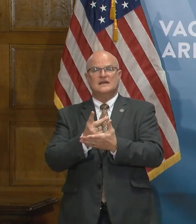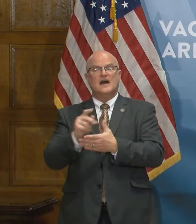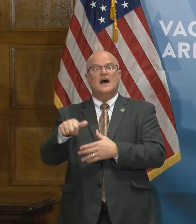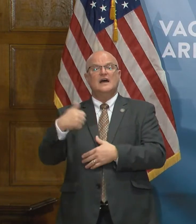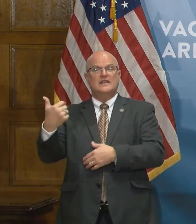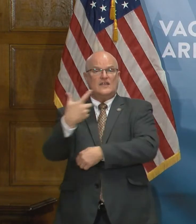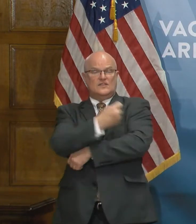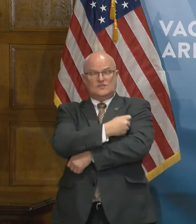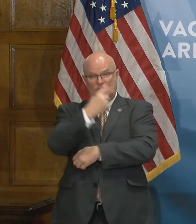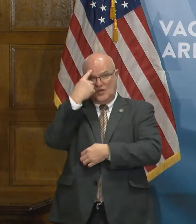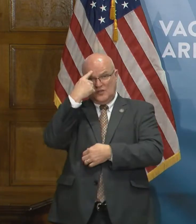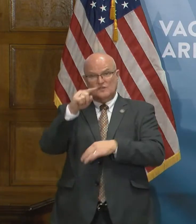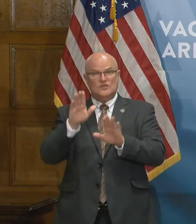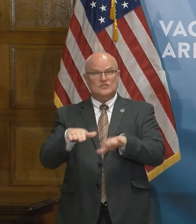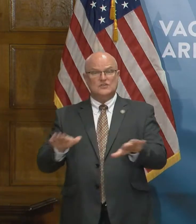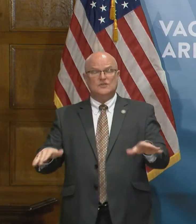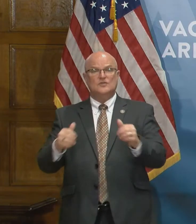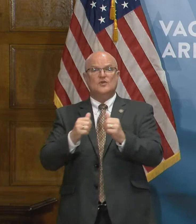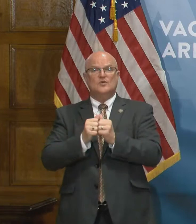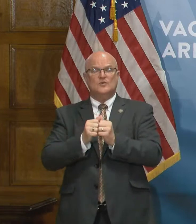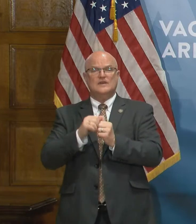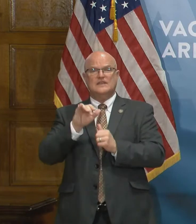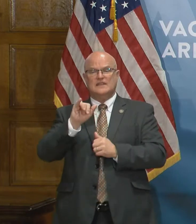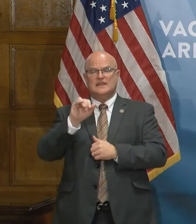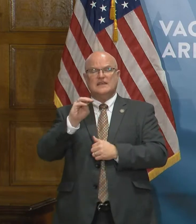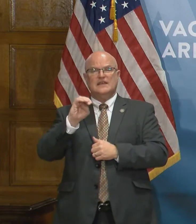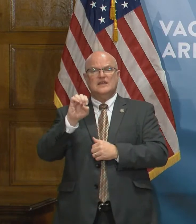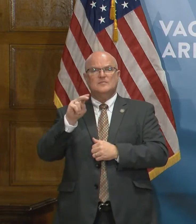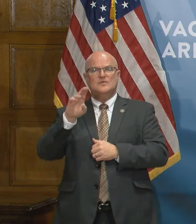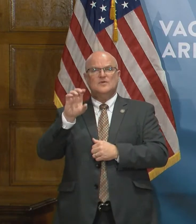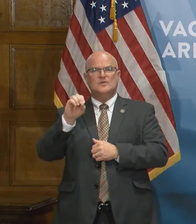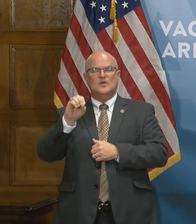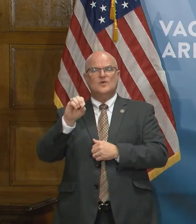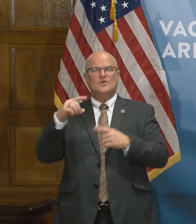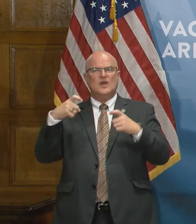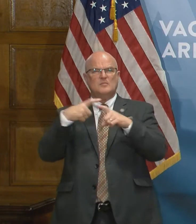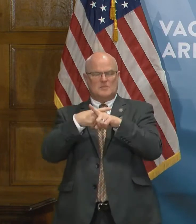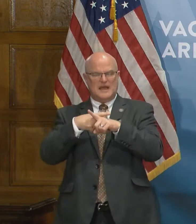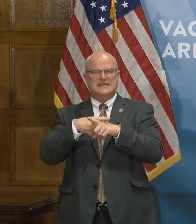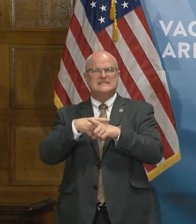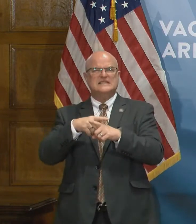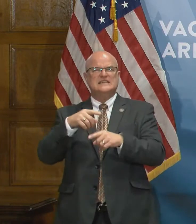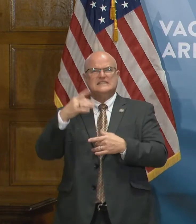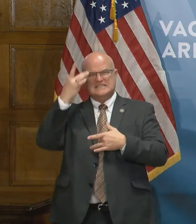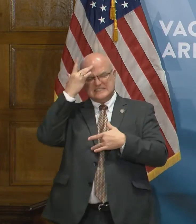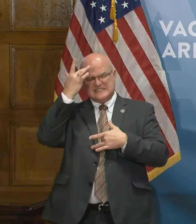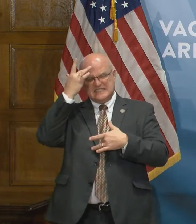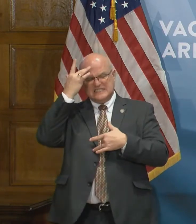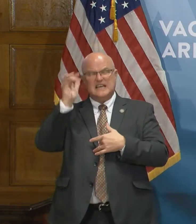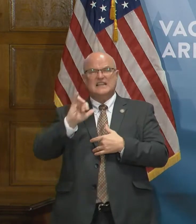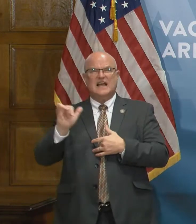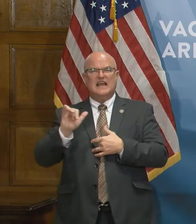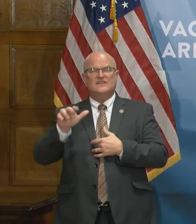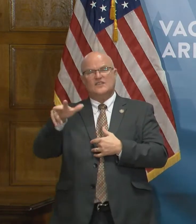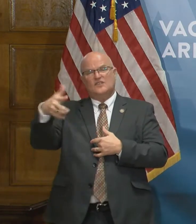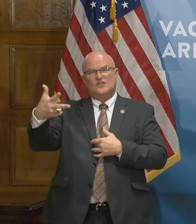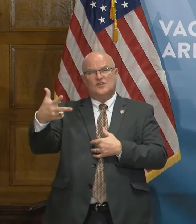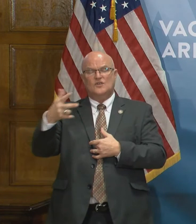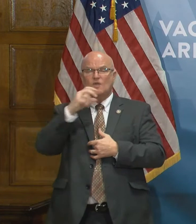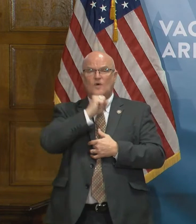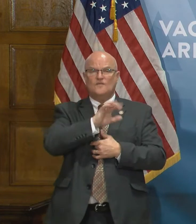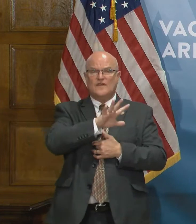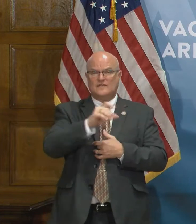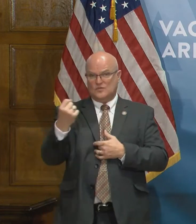another dose for children with immunocompromised conditions, a third dose like we do for the older individuals for 5 to